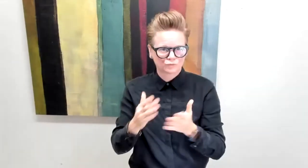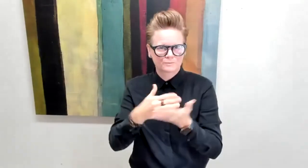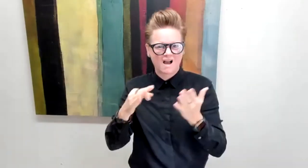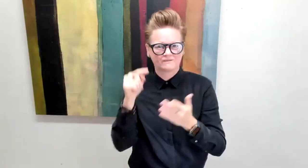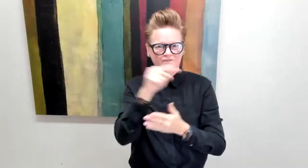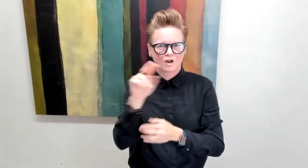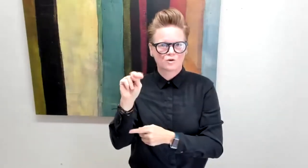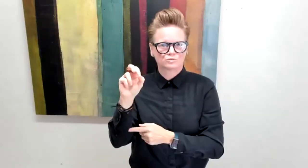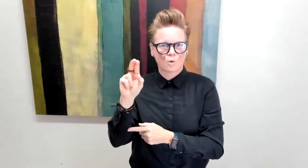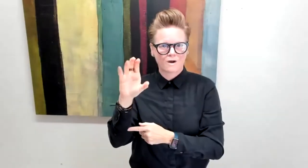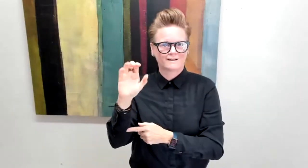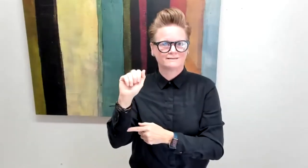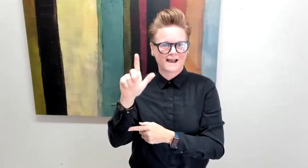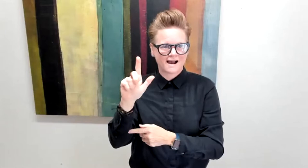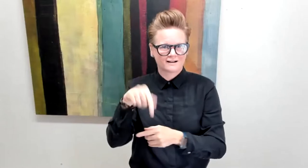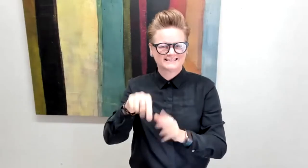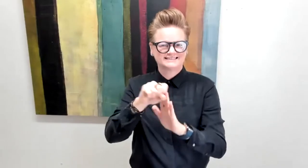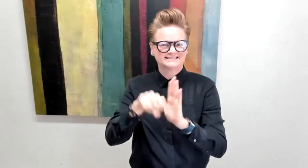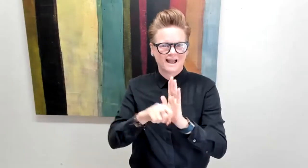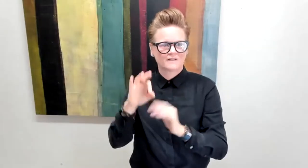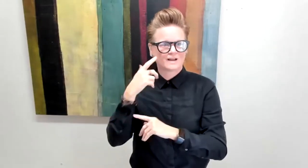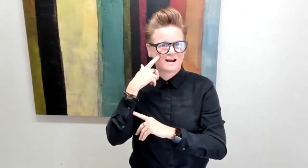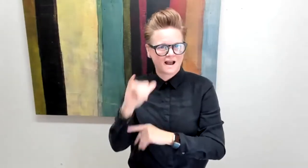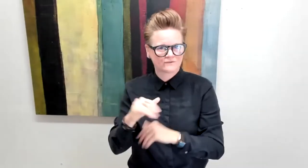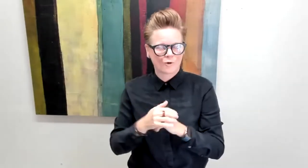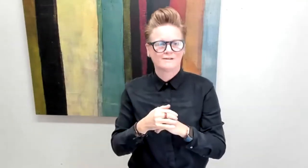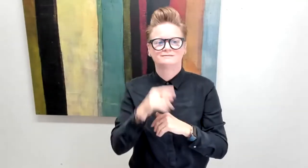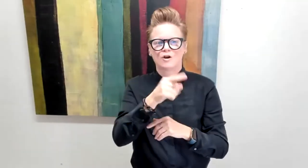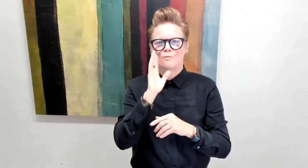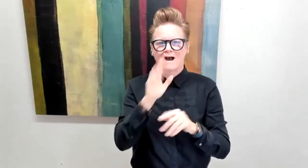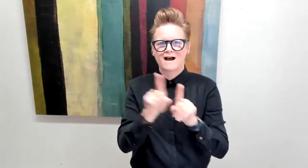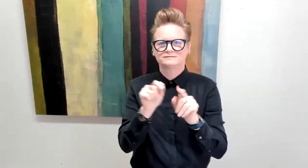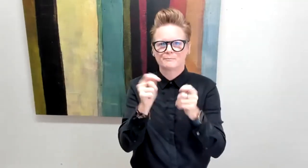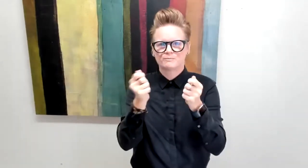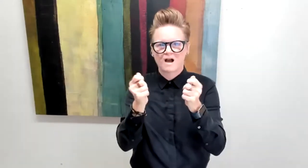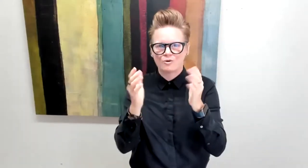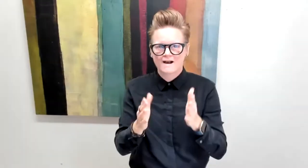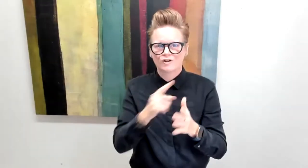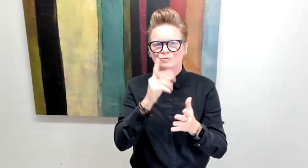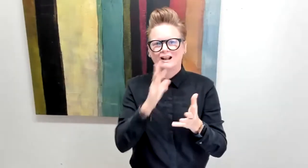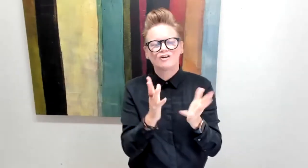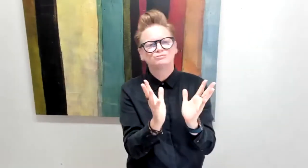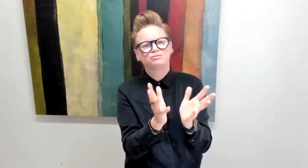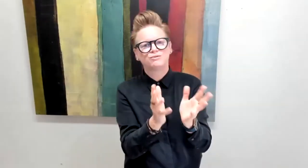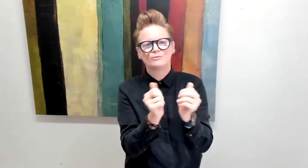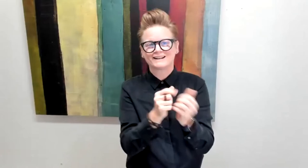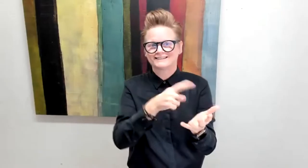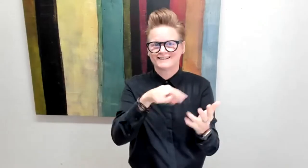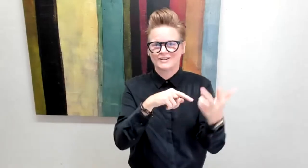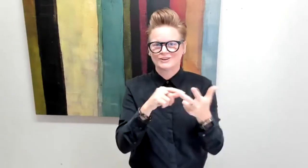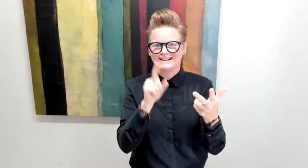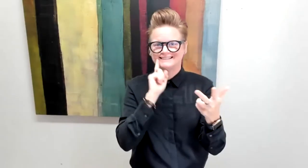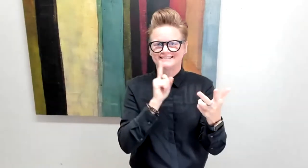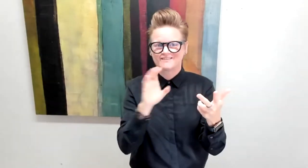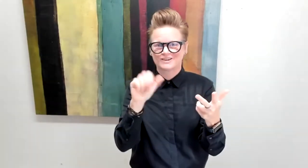Services Manager, and that's part of NorCal in the state of California. She will act as moderator,